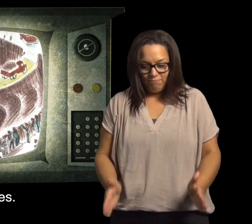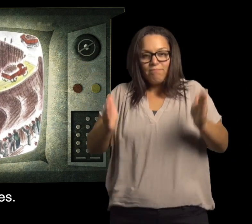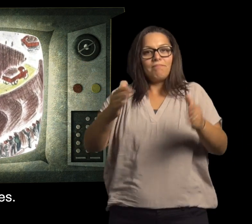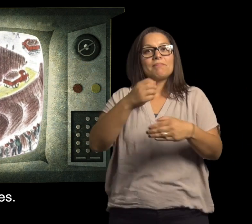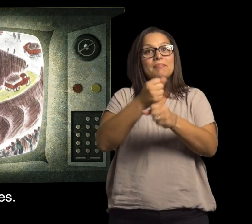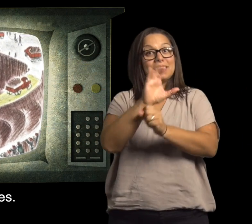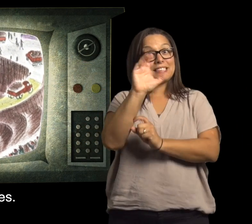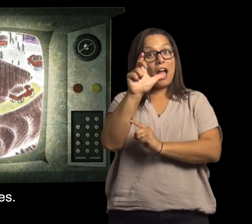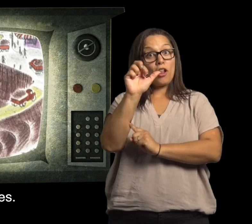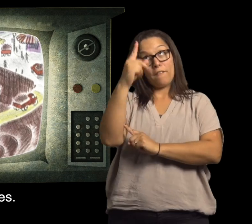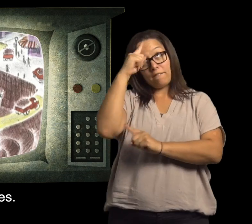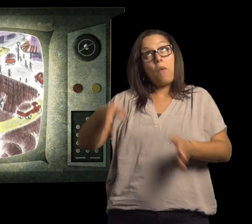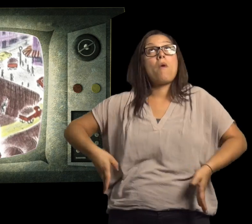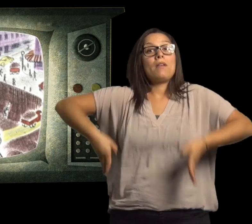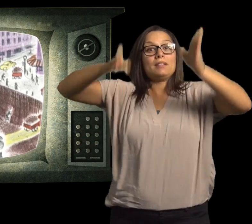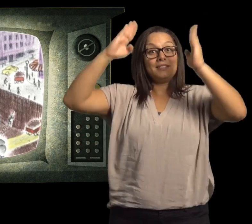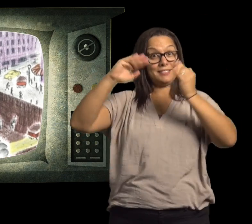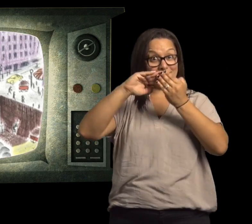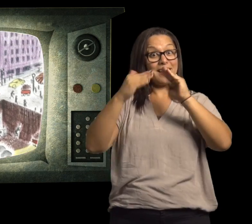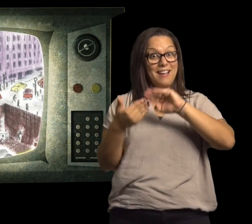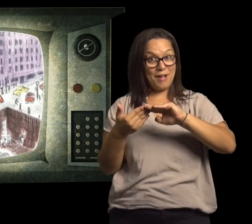in the big cities.